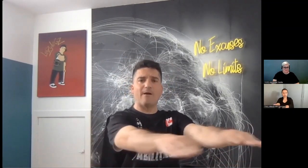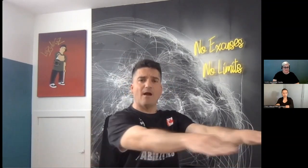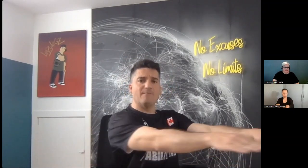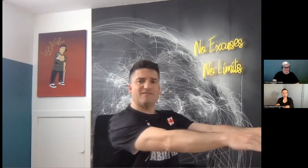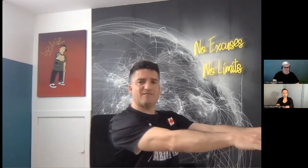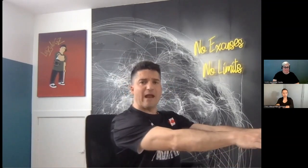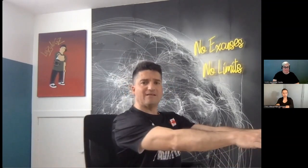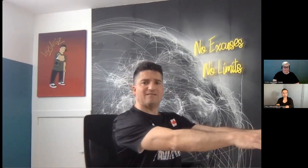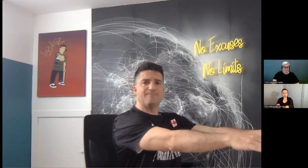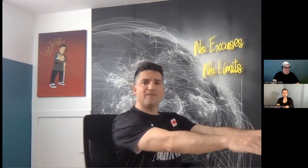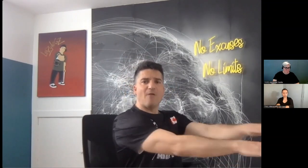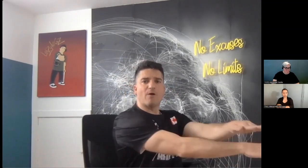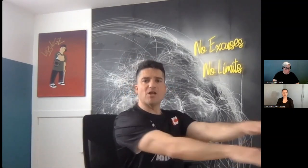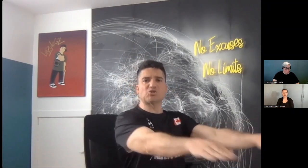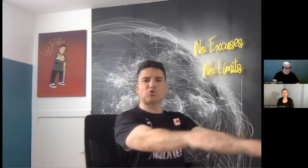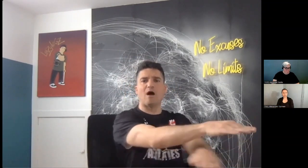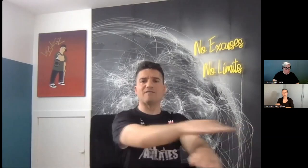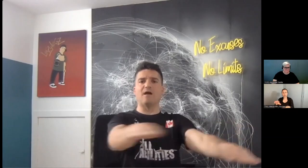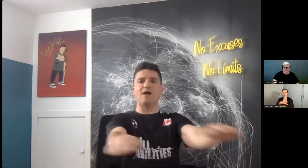Maintenant, on va mettre les bras devant nous.